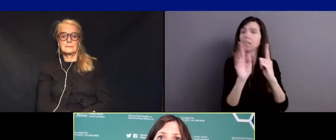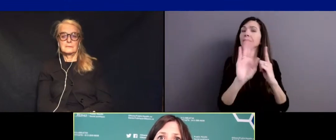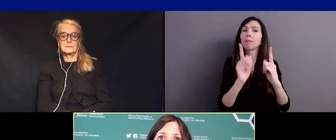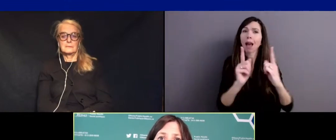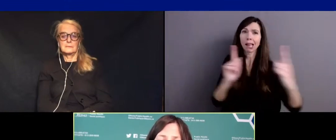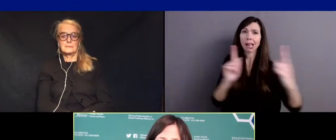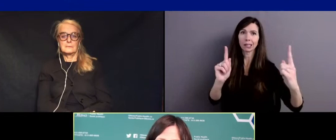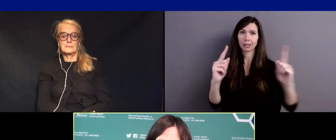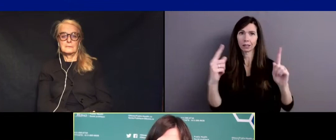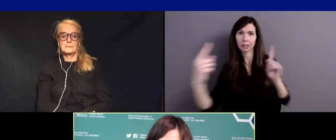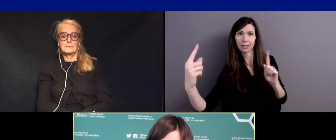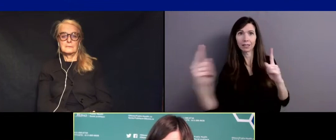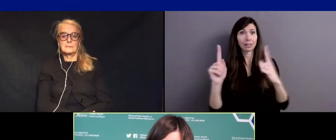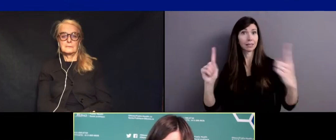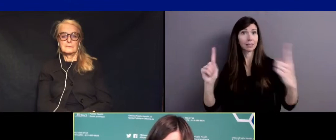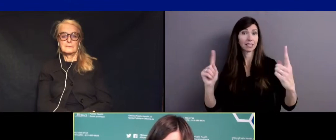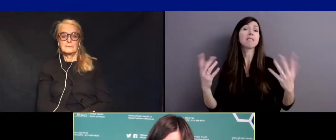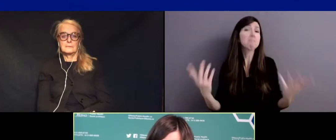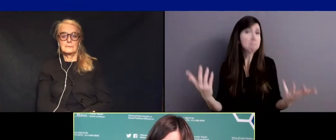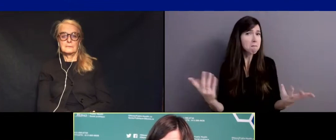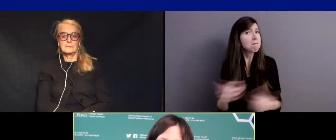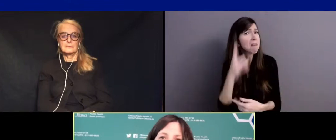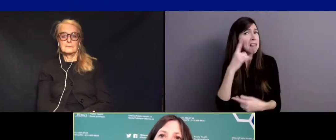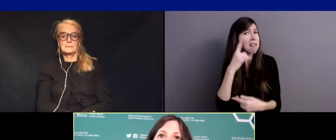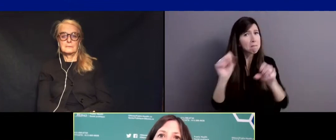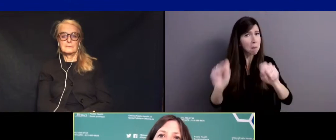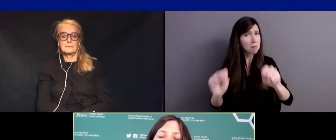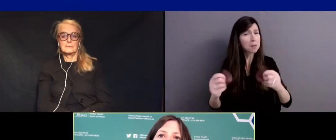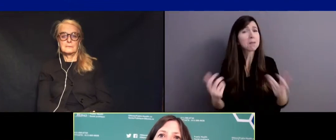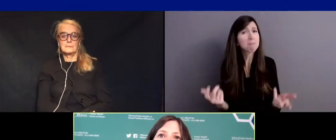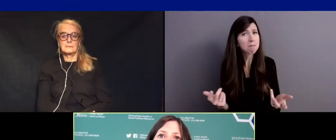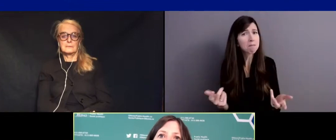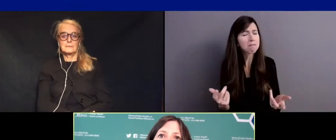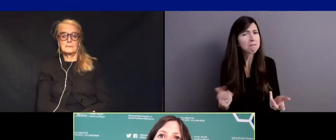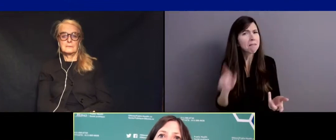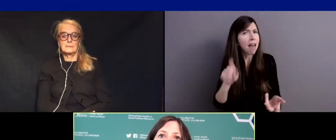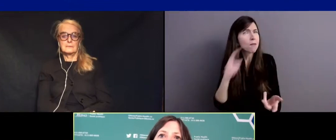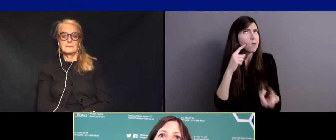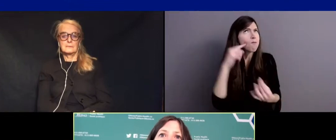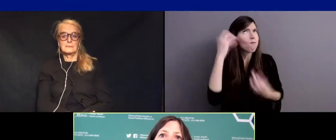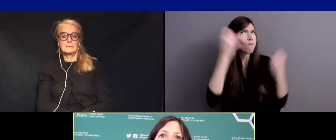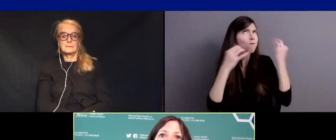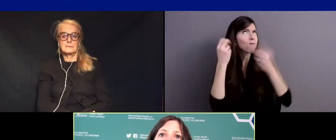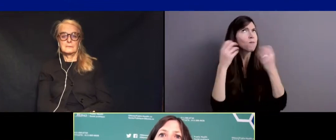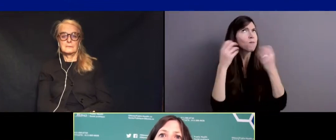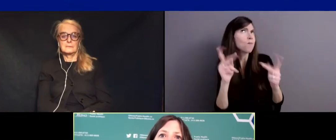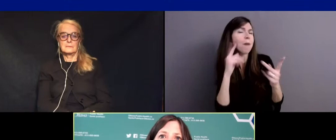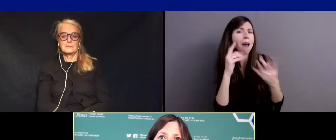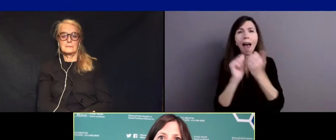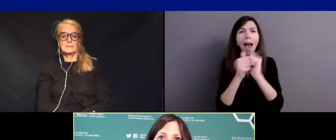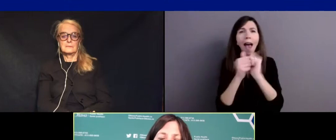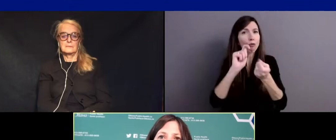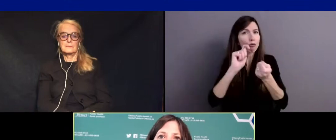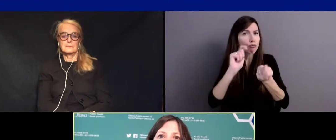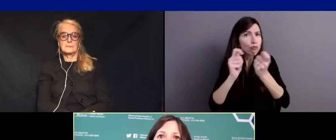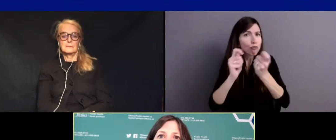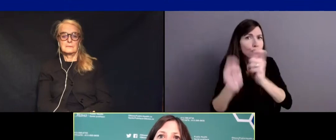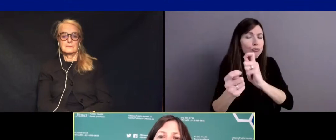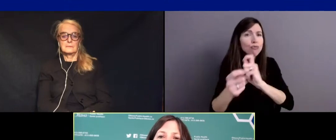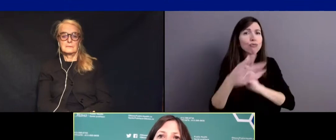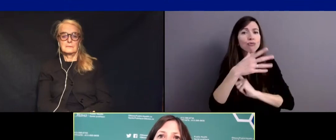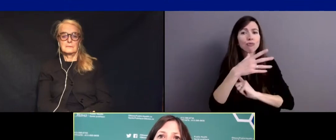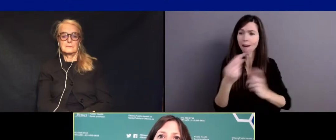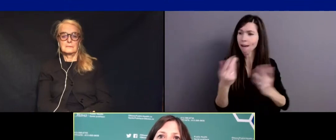physically active. So I think we want to keep that in mind of what will get us through this